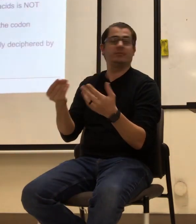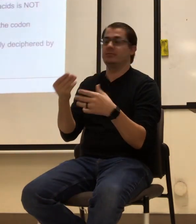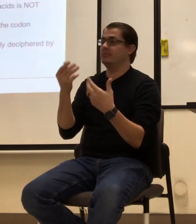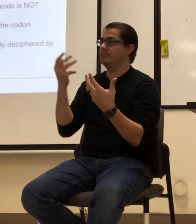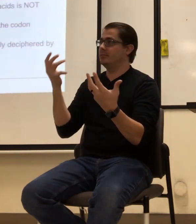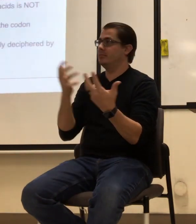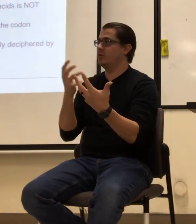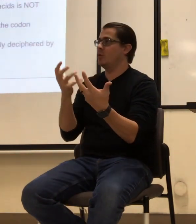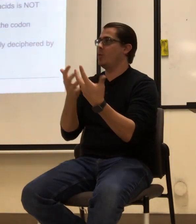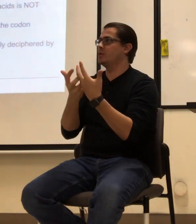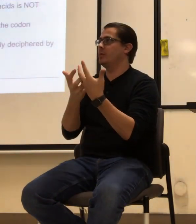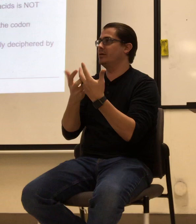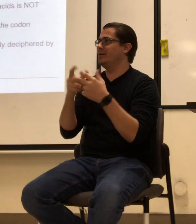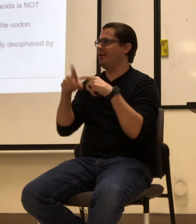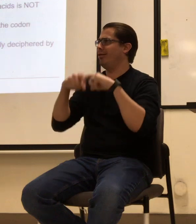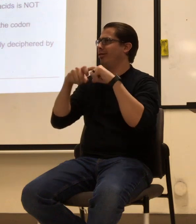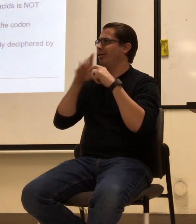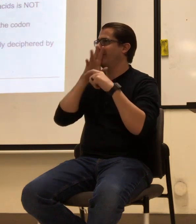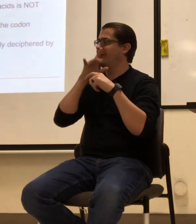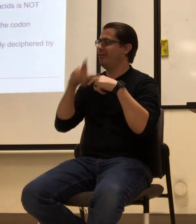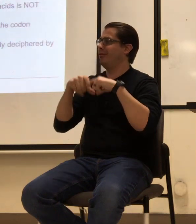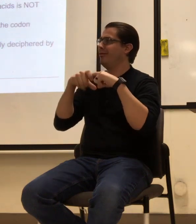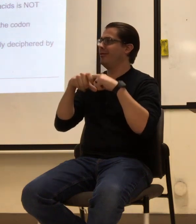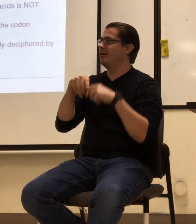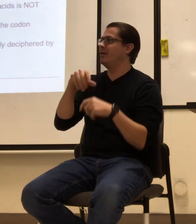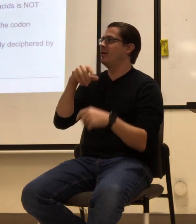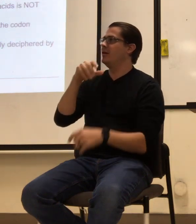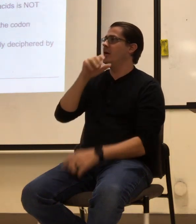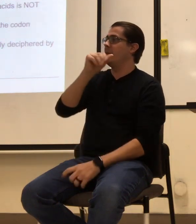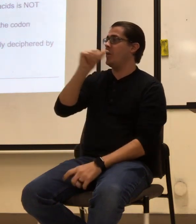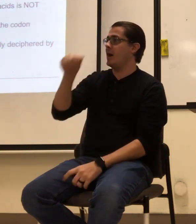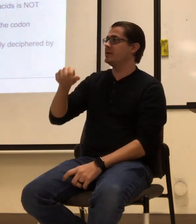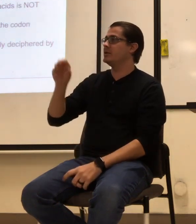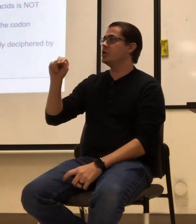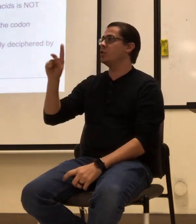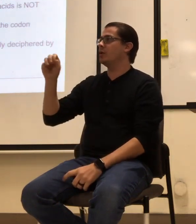correspondence of, between nucleotides and amino acids, not one-to-one.